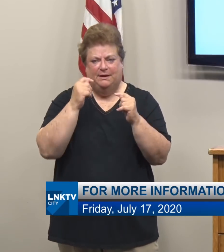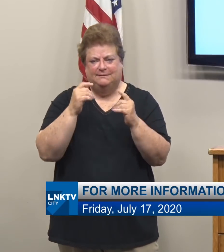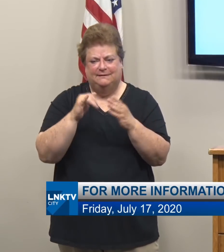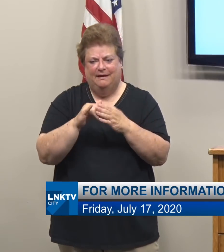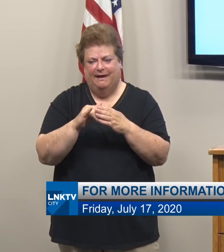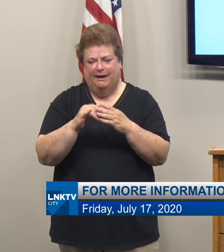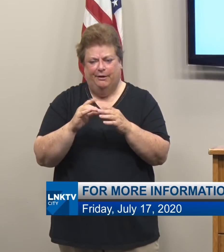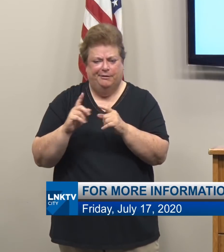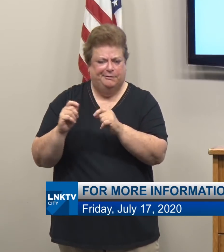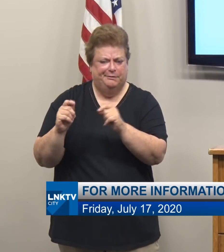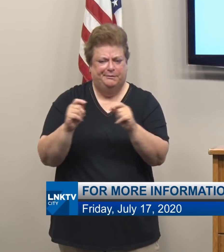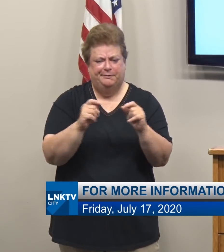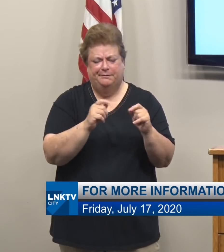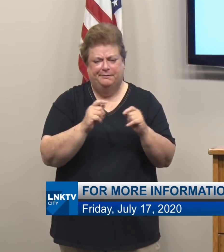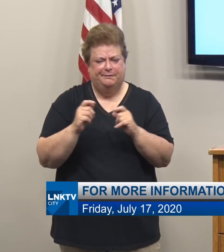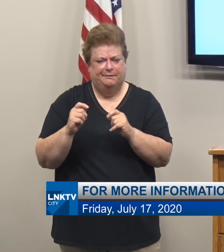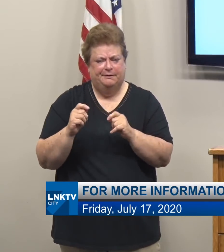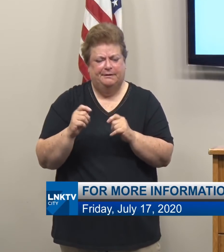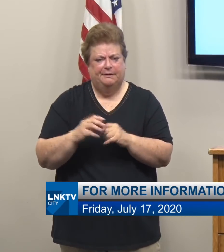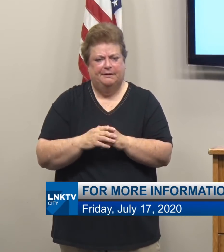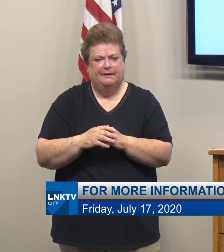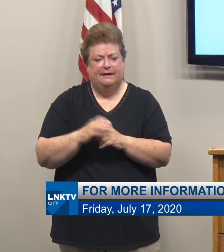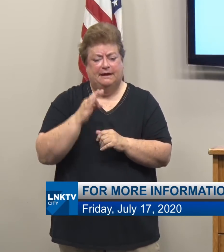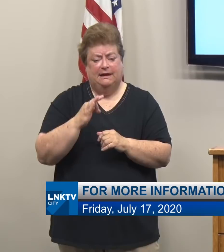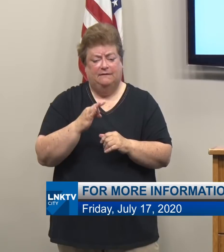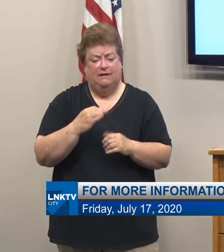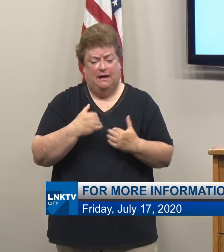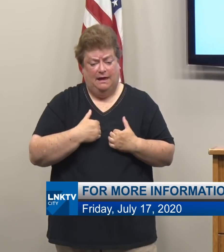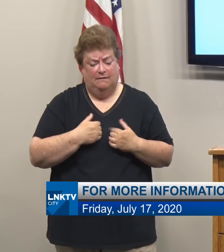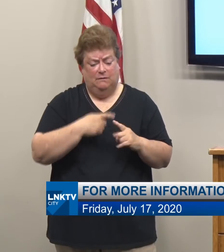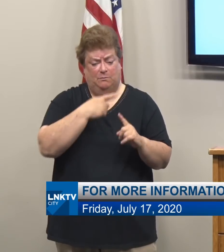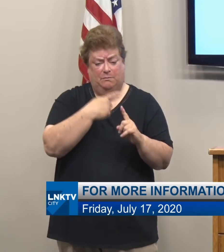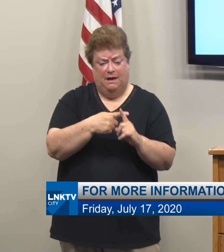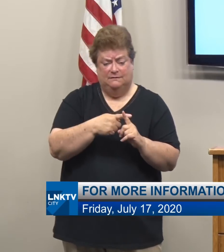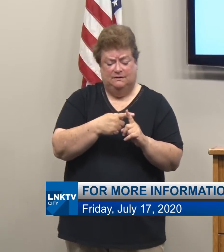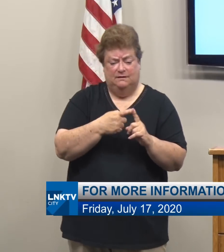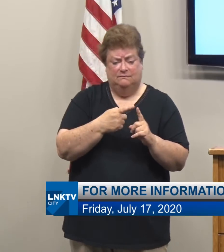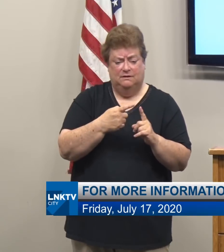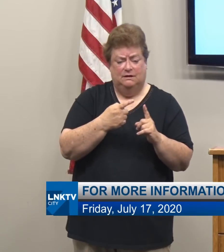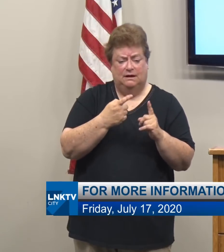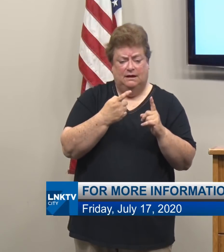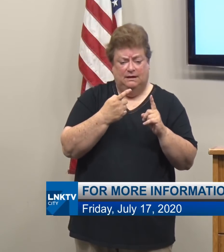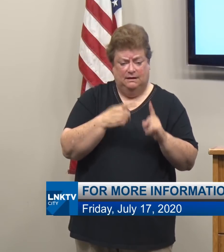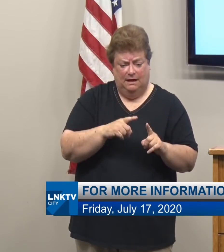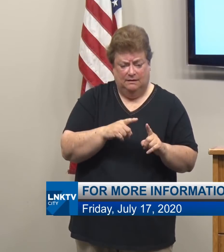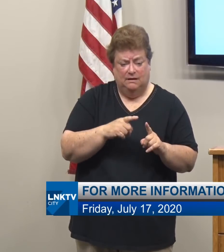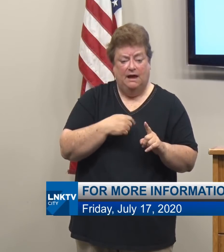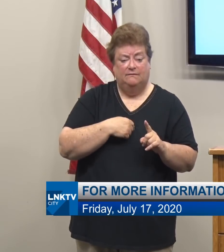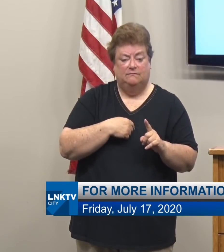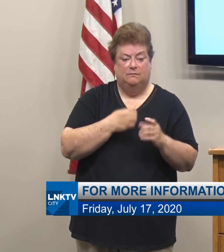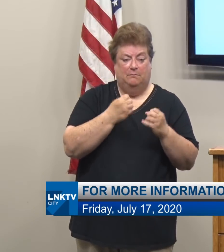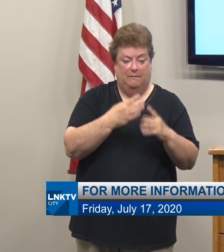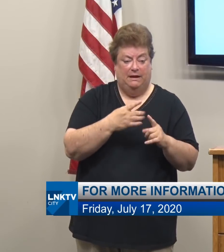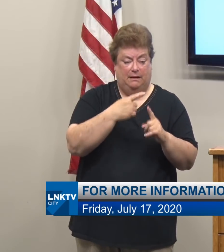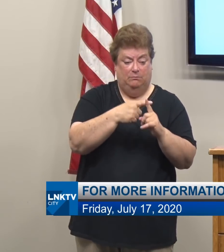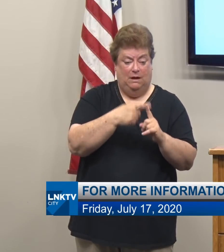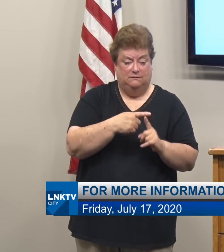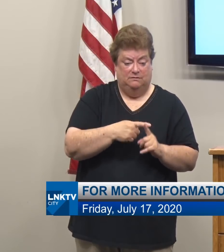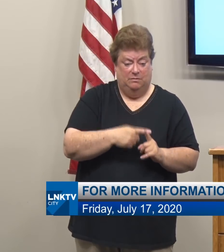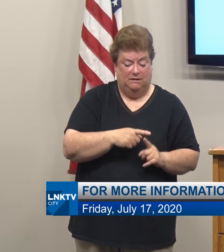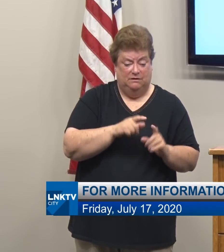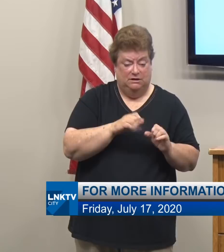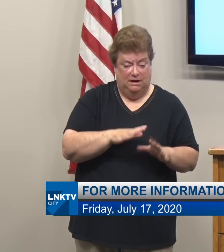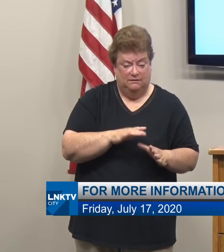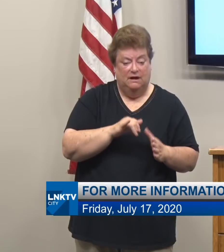some clarification. If a positive case has multiple positive tests, that is still